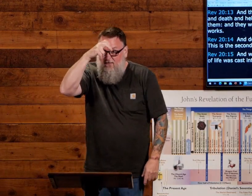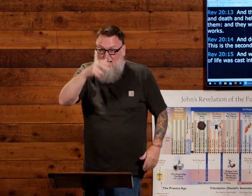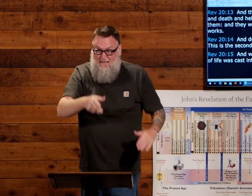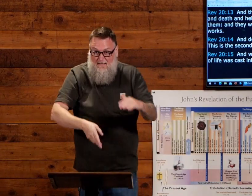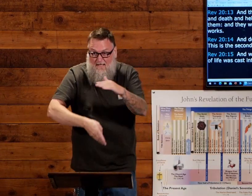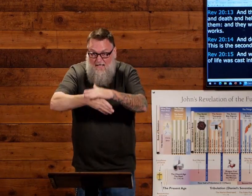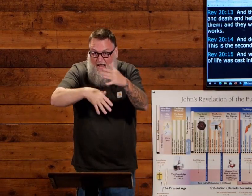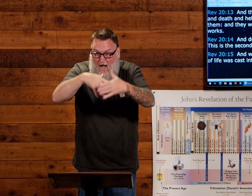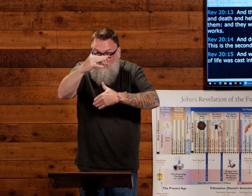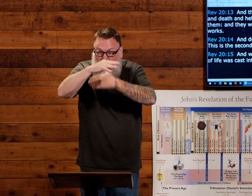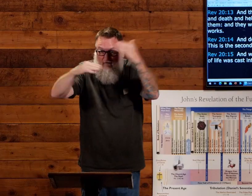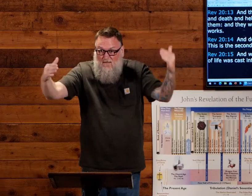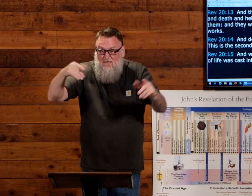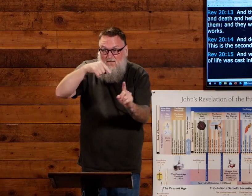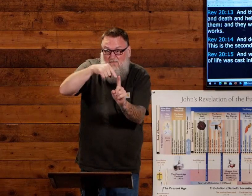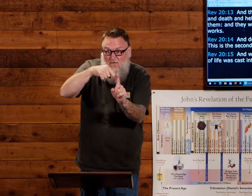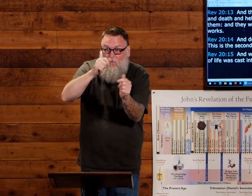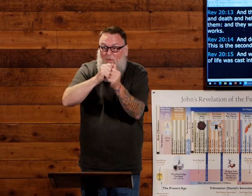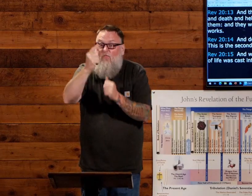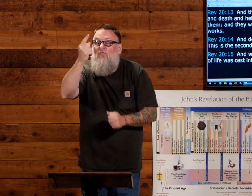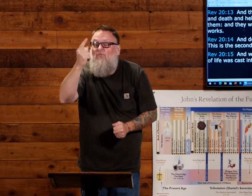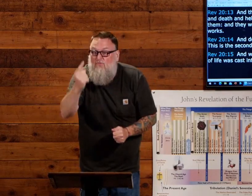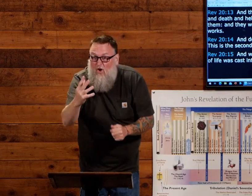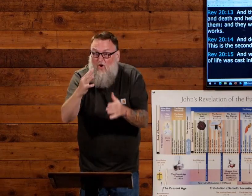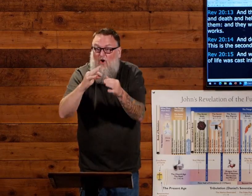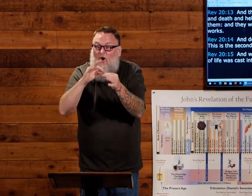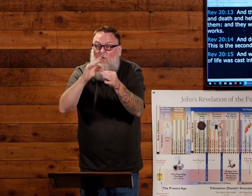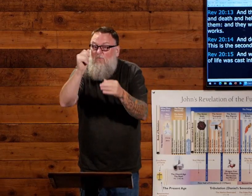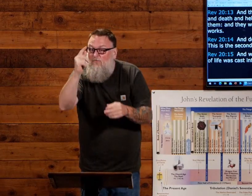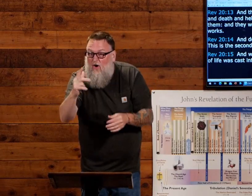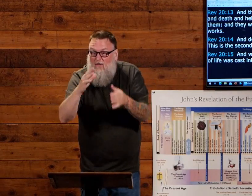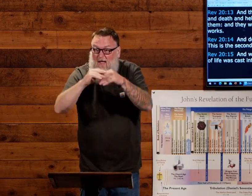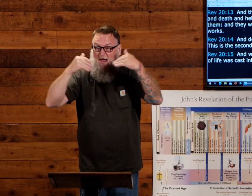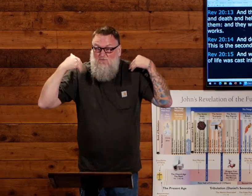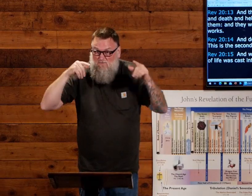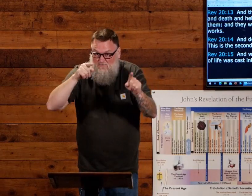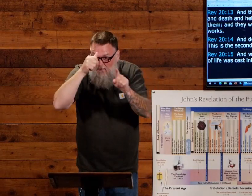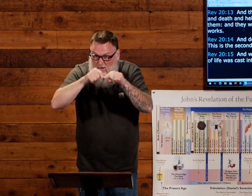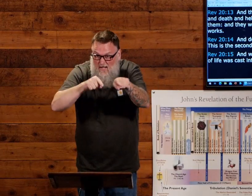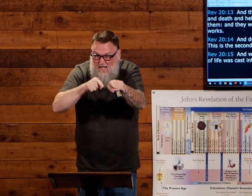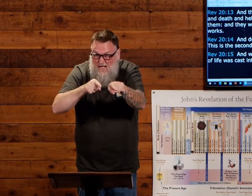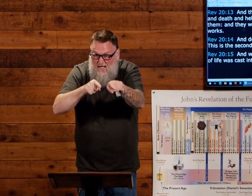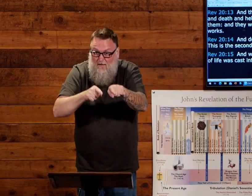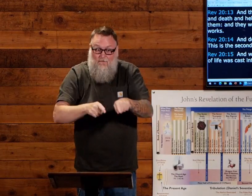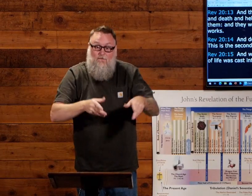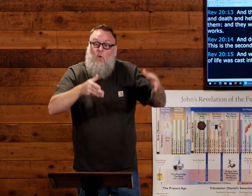when Satan gets kicked out of heaven, a third of the angels,